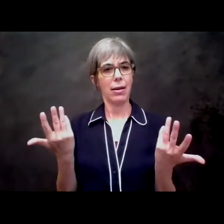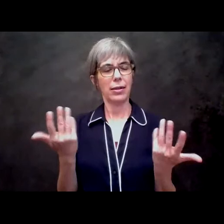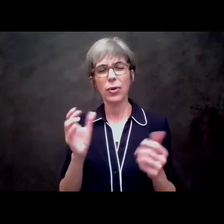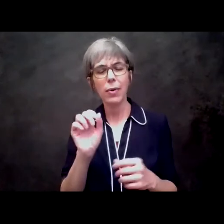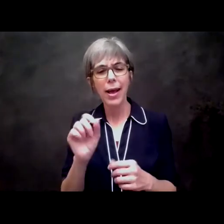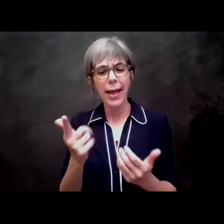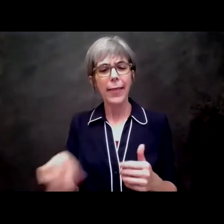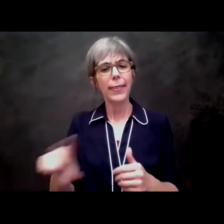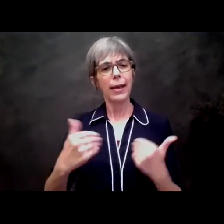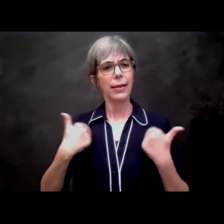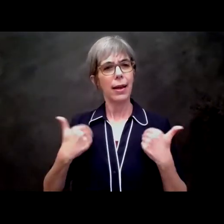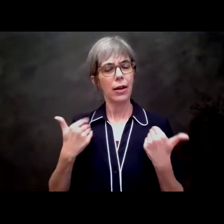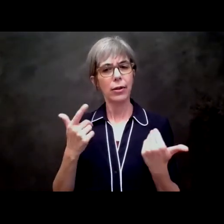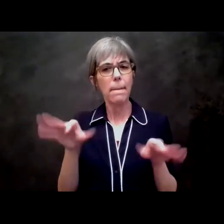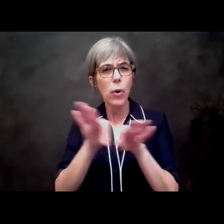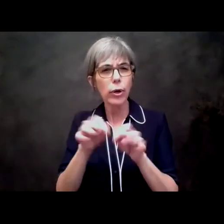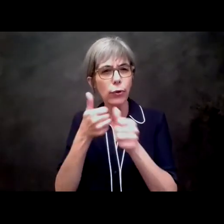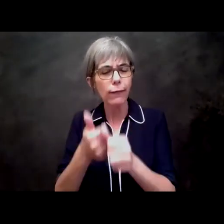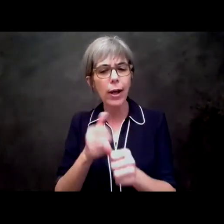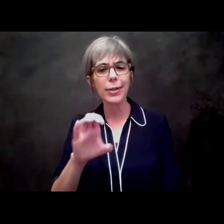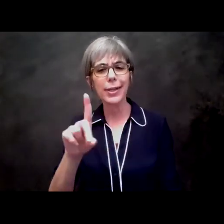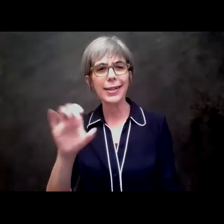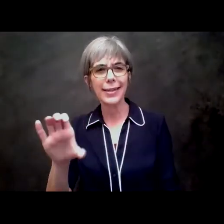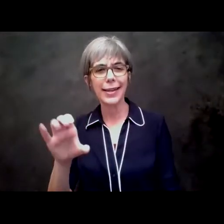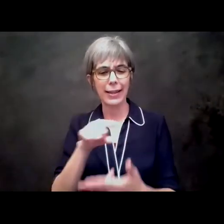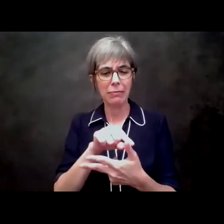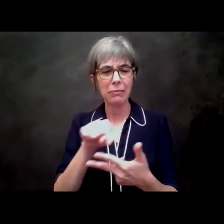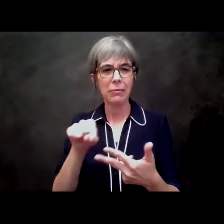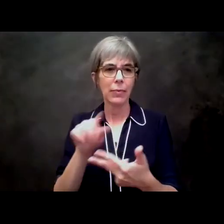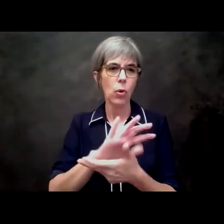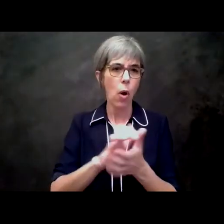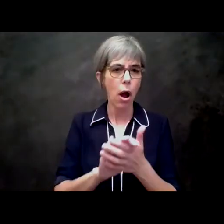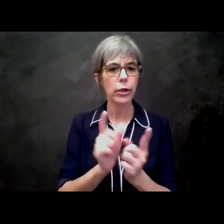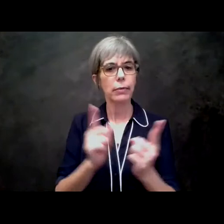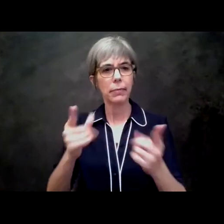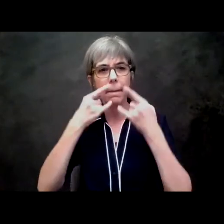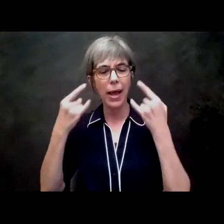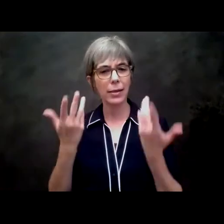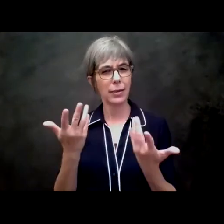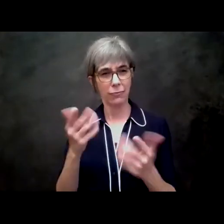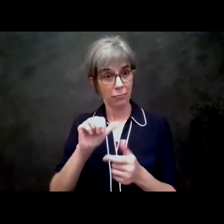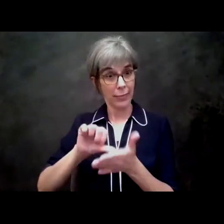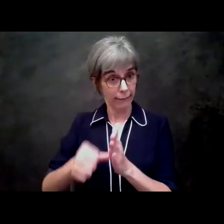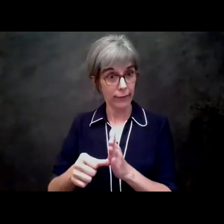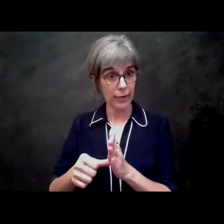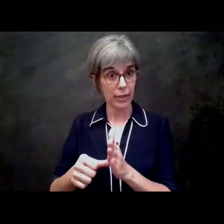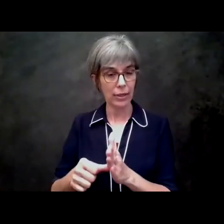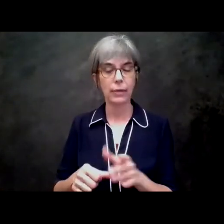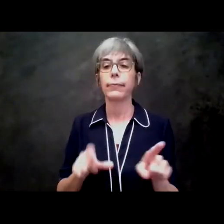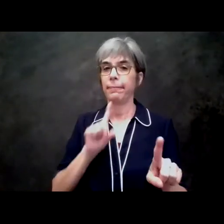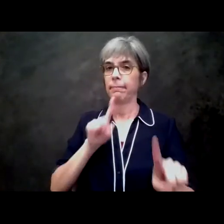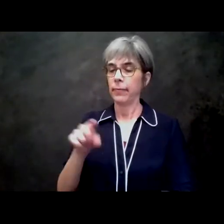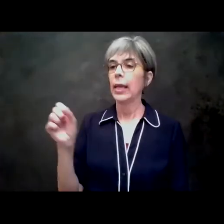IDPH recommendations, the 3 W's as you mentioned? Yeah, so that's a great point. We really need